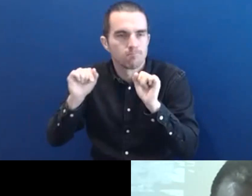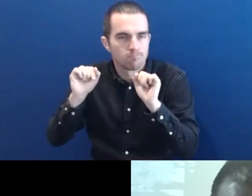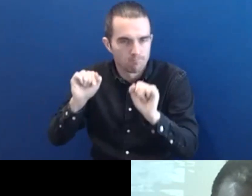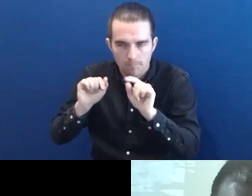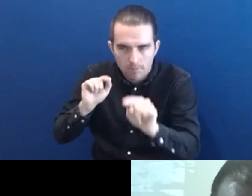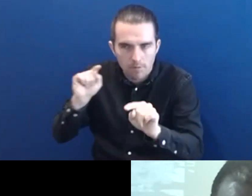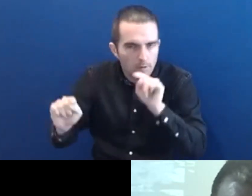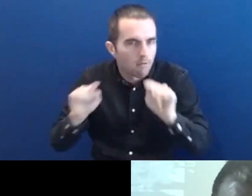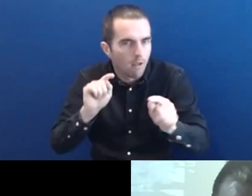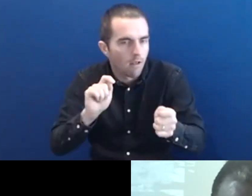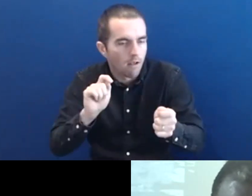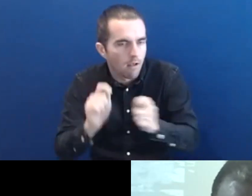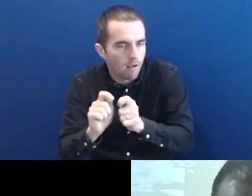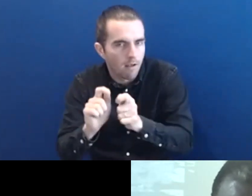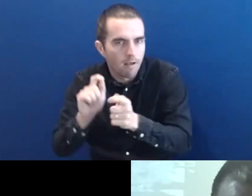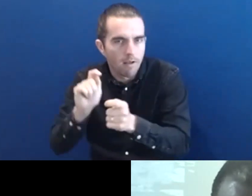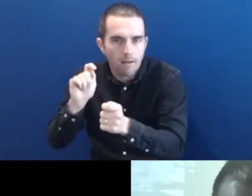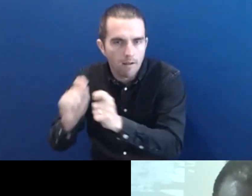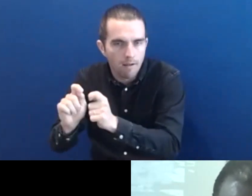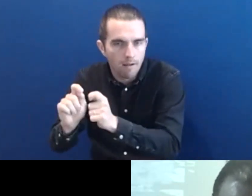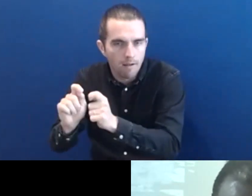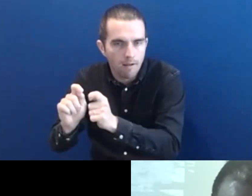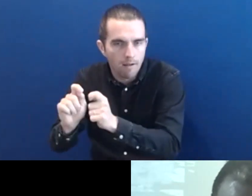in a civic space arena.